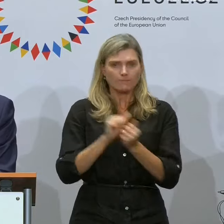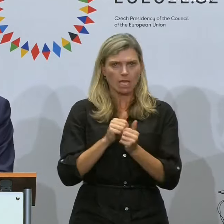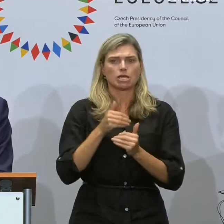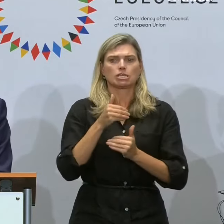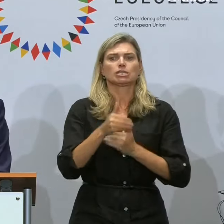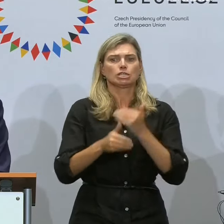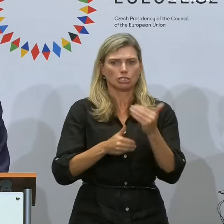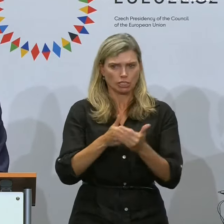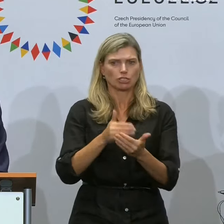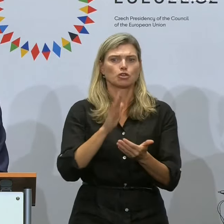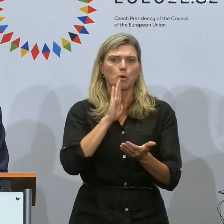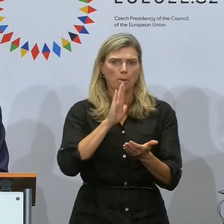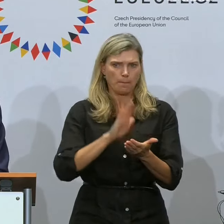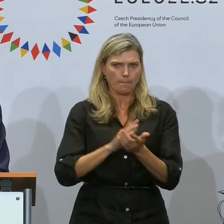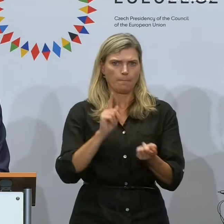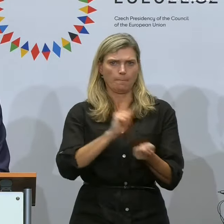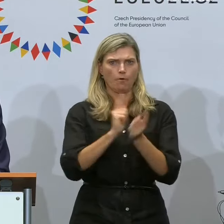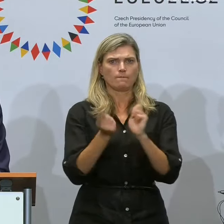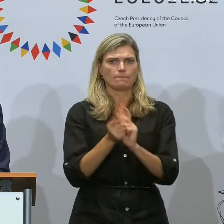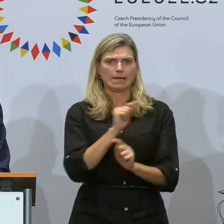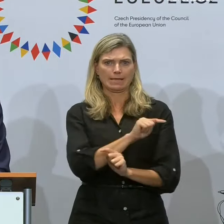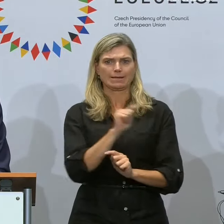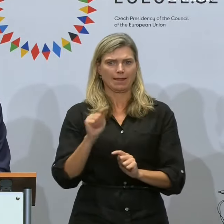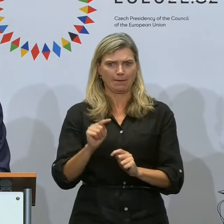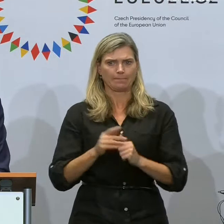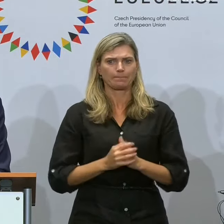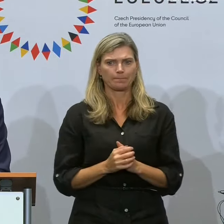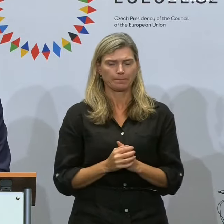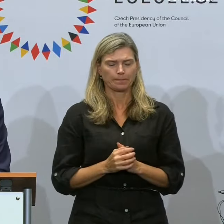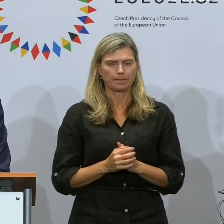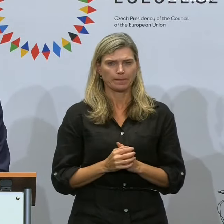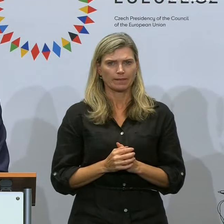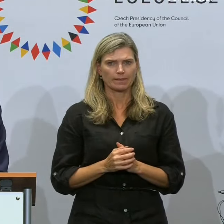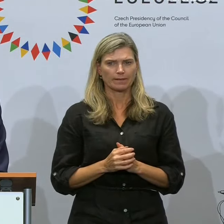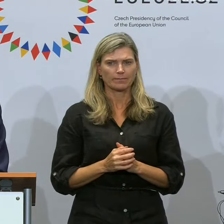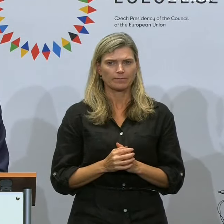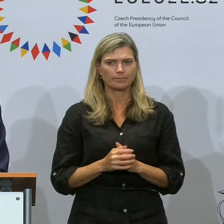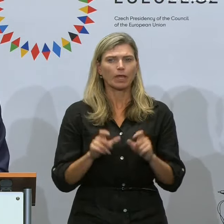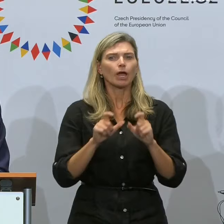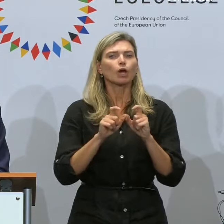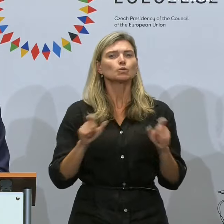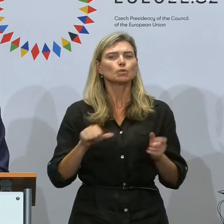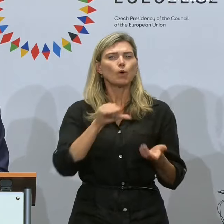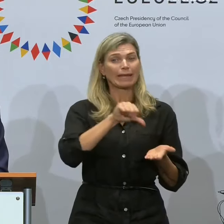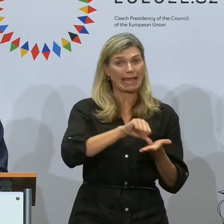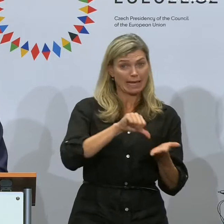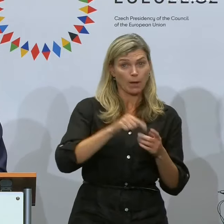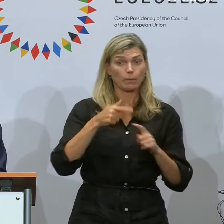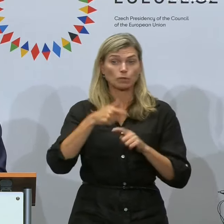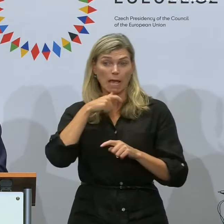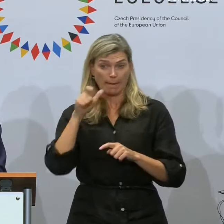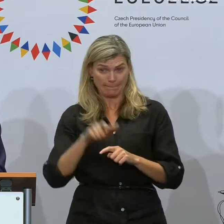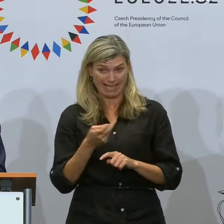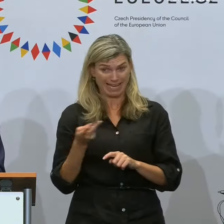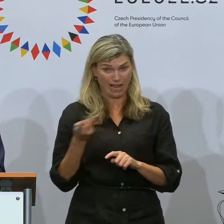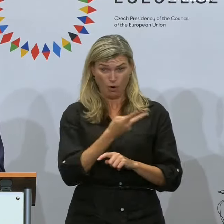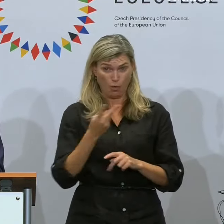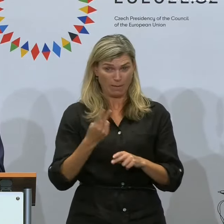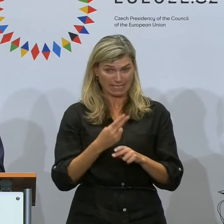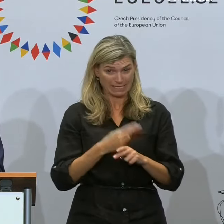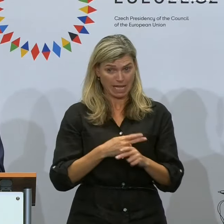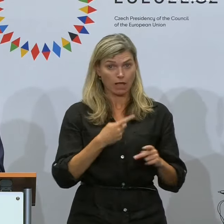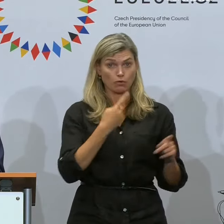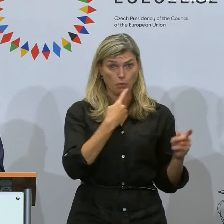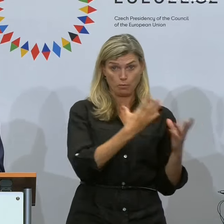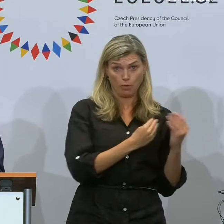these reasonable comments that both parts, Iran and U.S., has been presenting